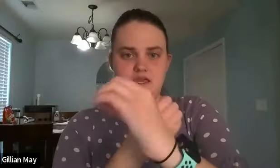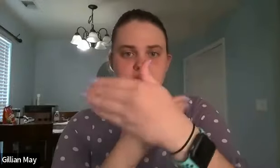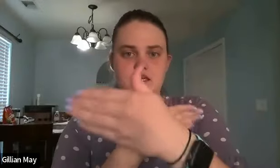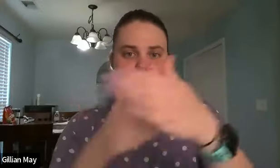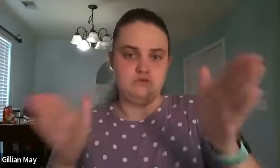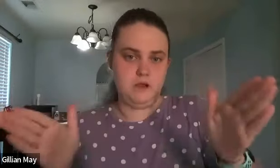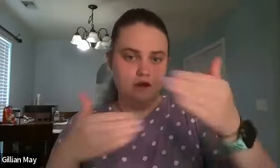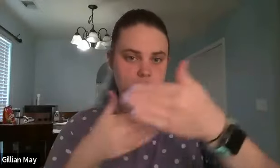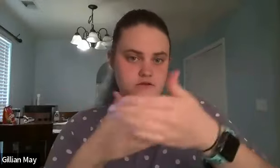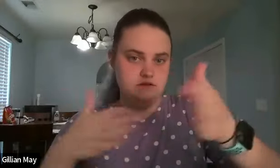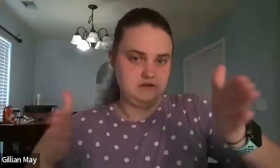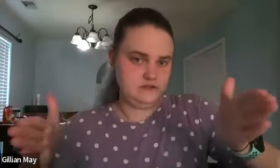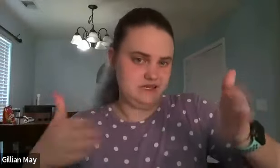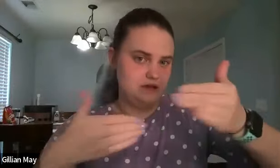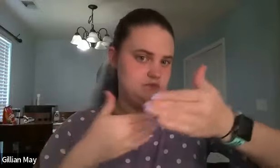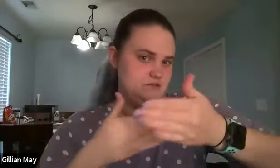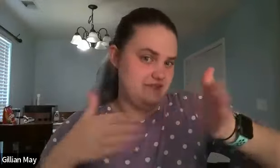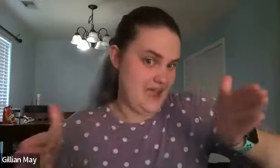making a square. See how I'm doing that?